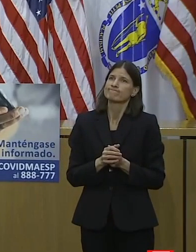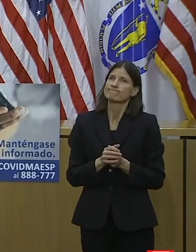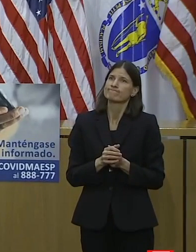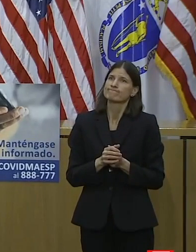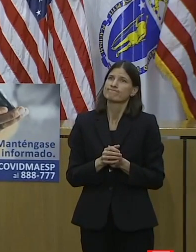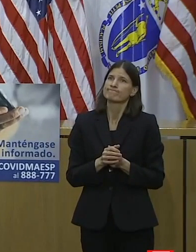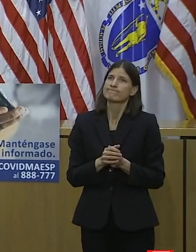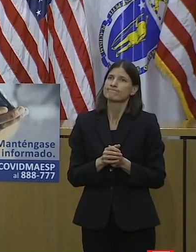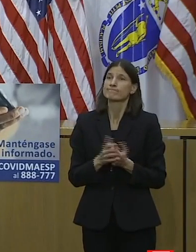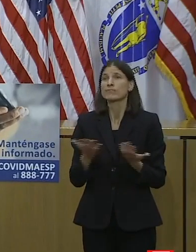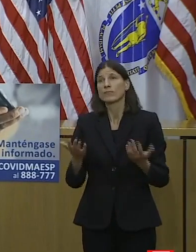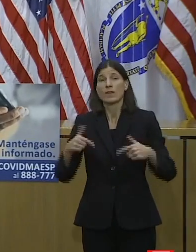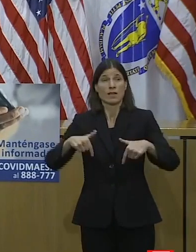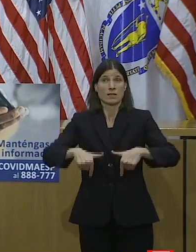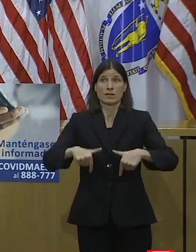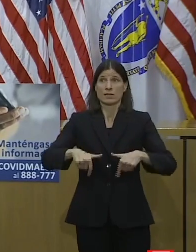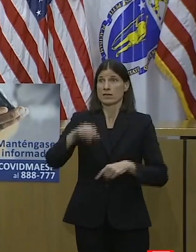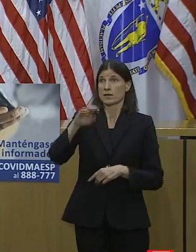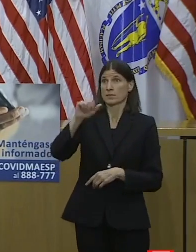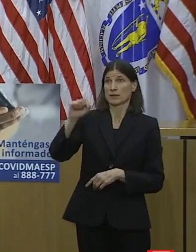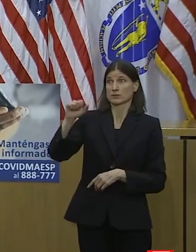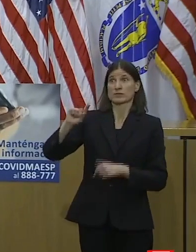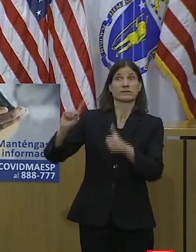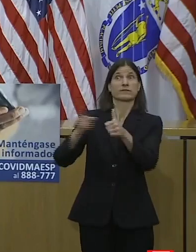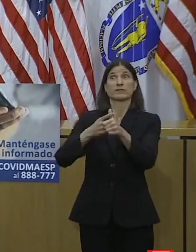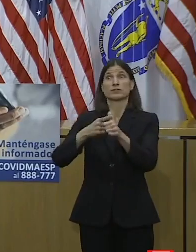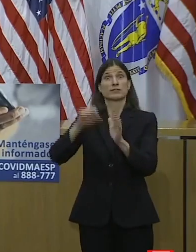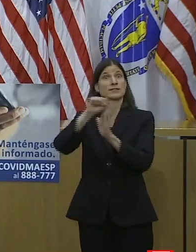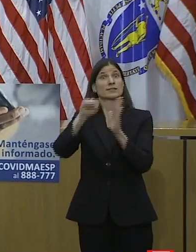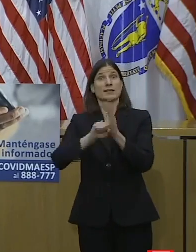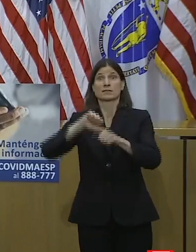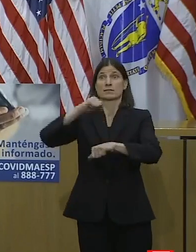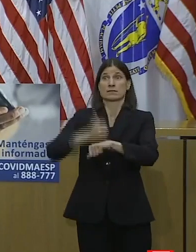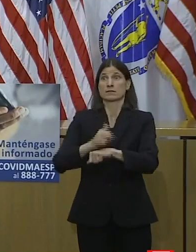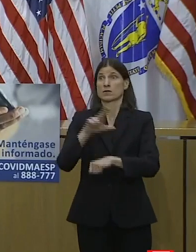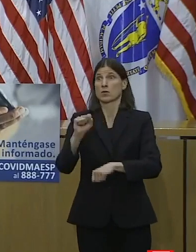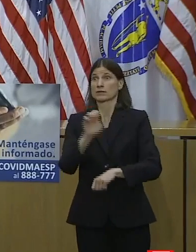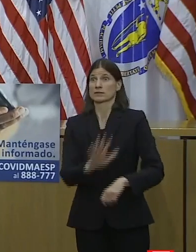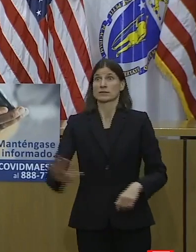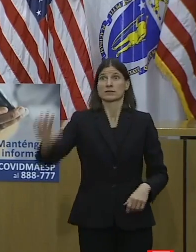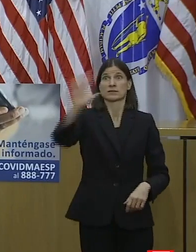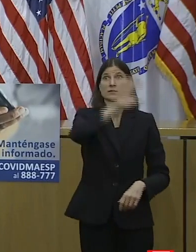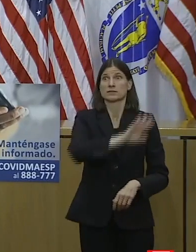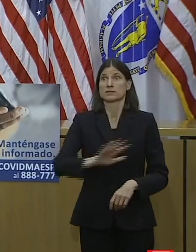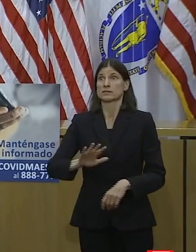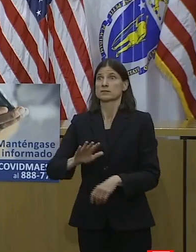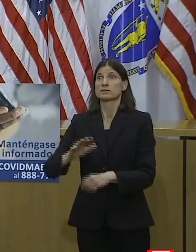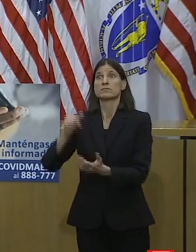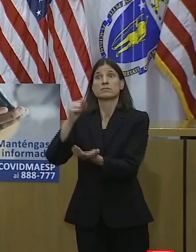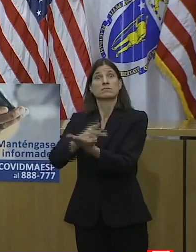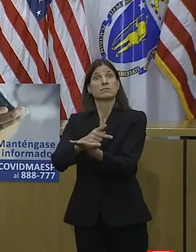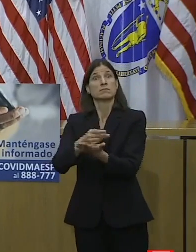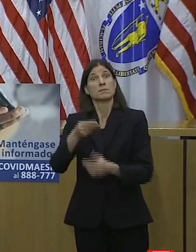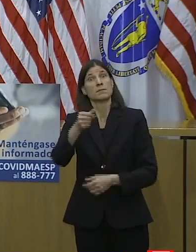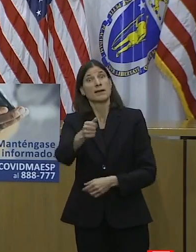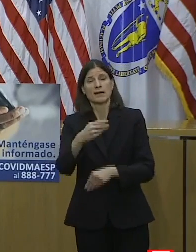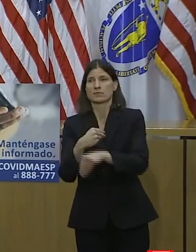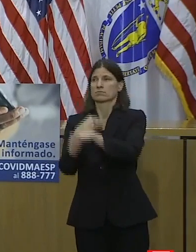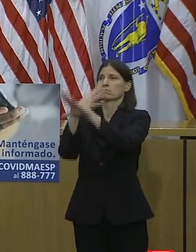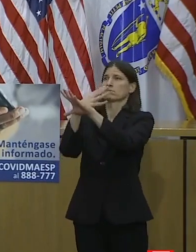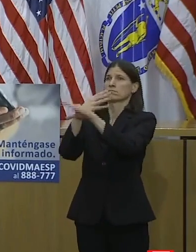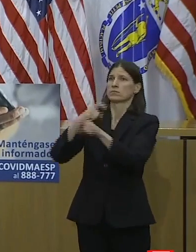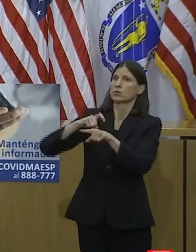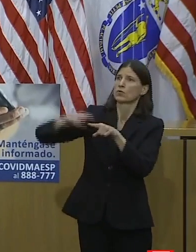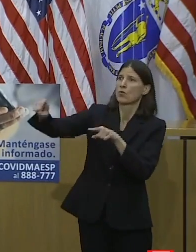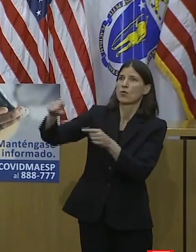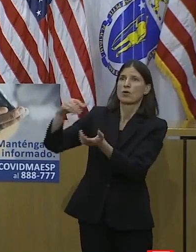issue an order around telehealth so that we could create distance between people who were concerned about